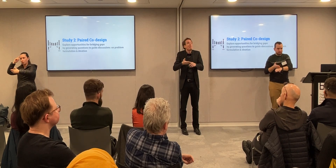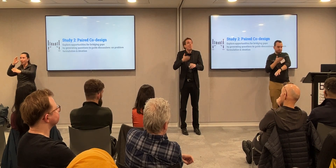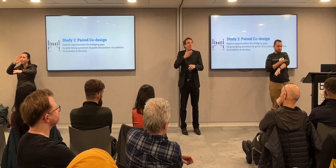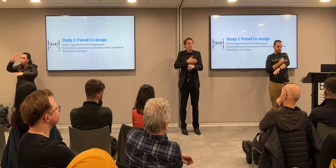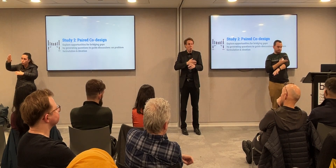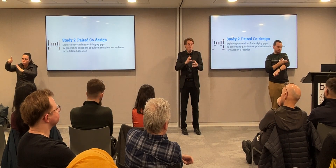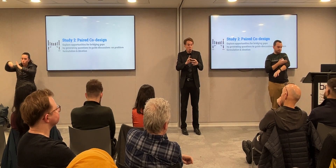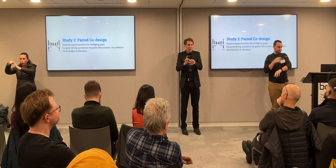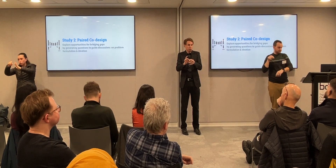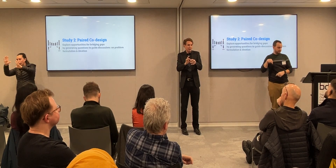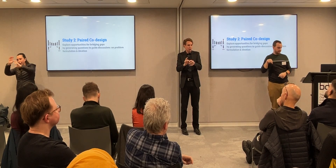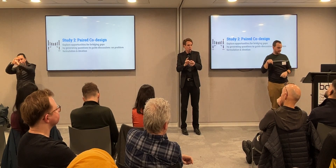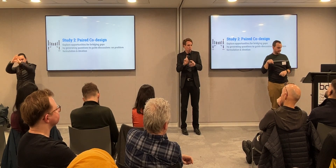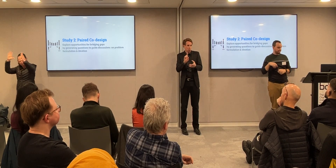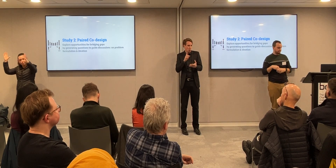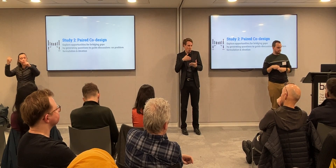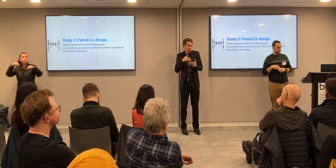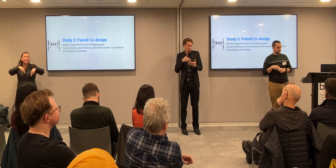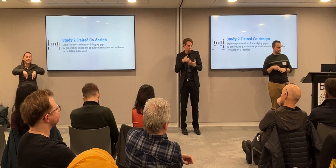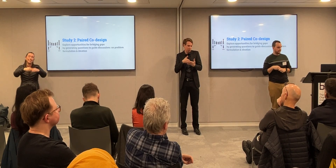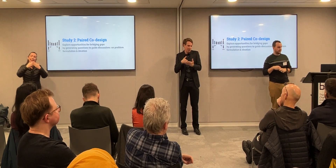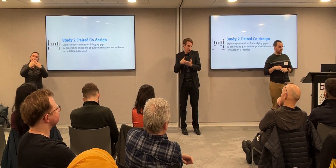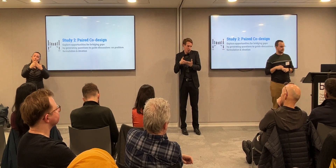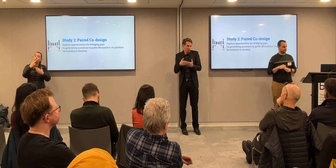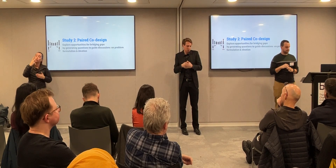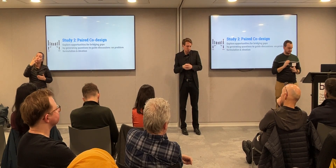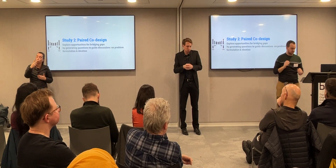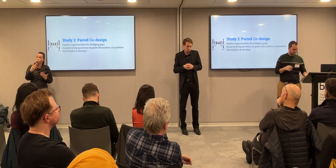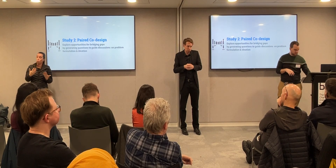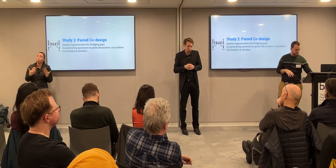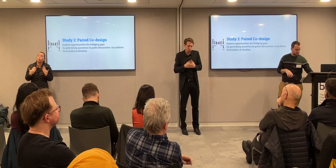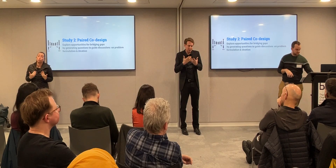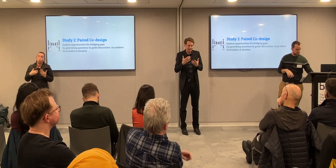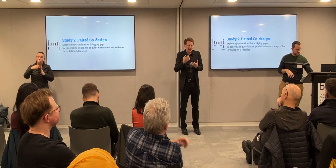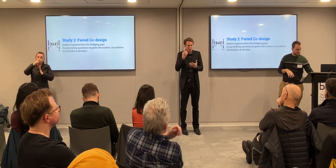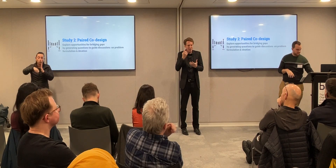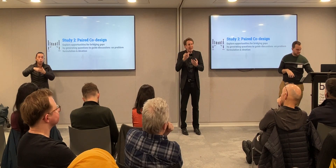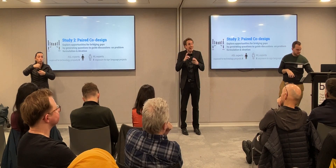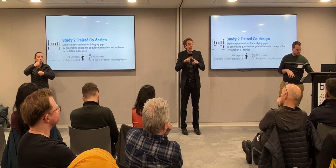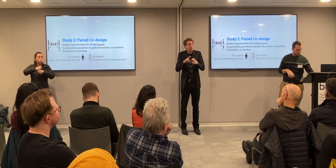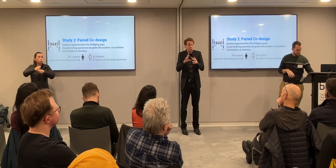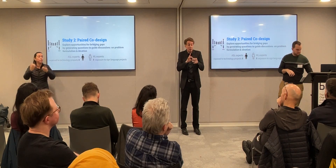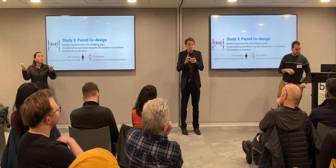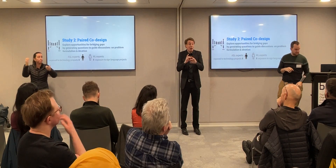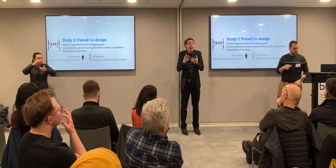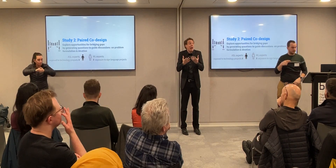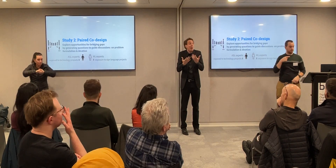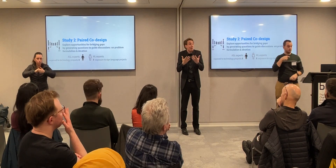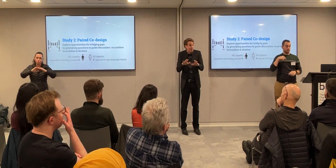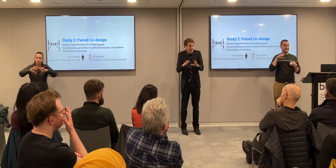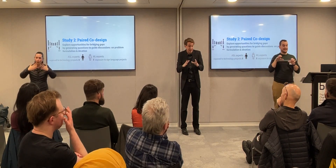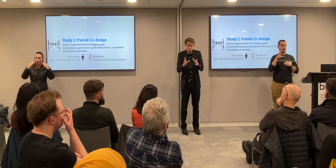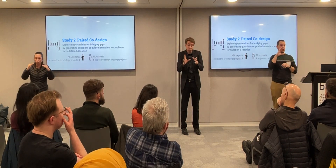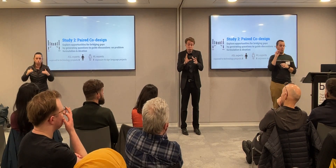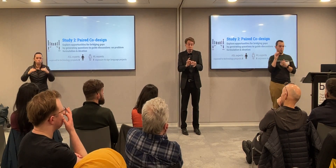in study 2, we're looking at how they can improve upon a collaboration as it's ongoing.